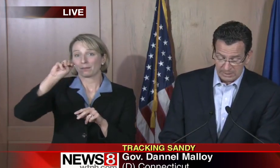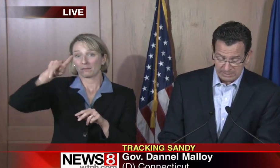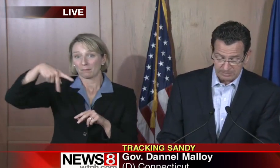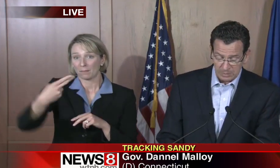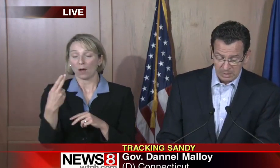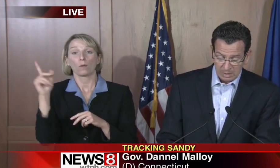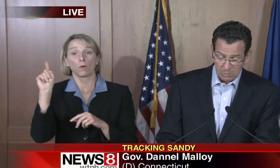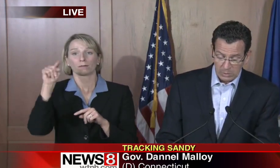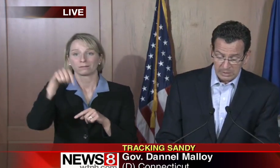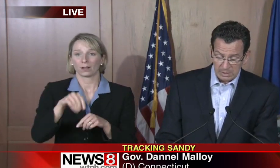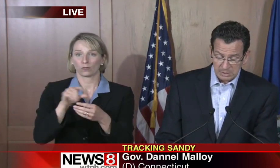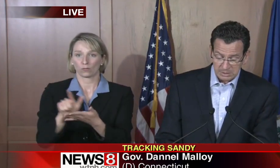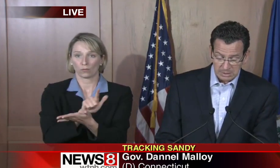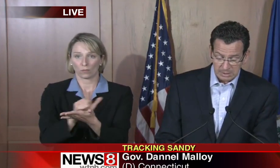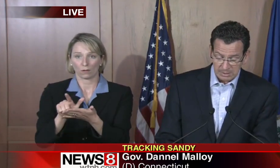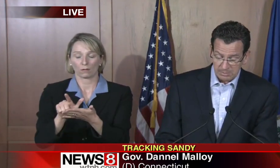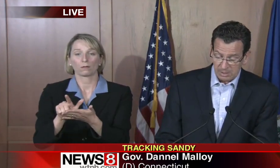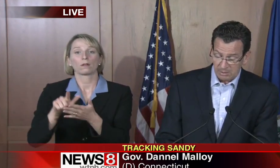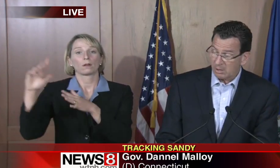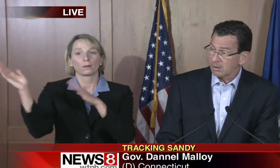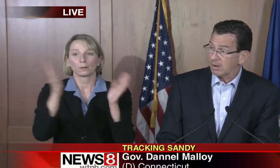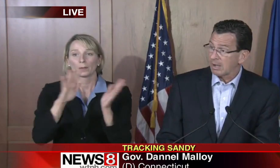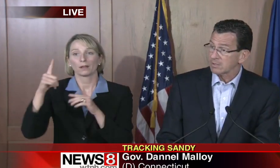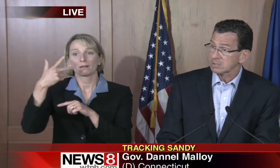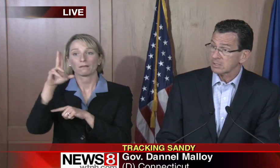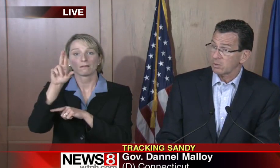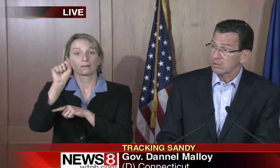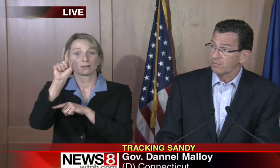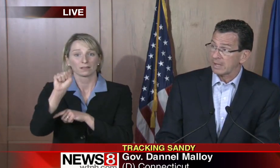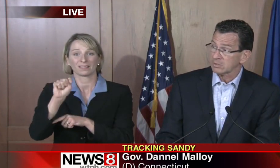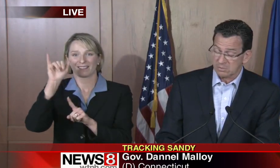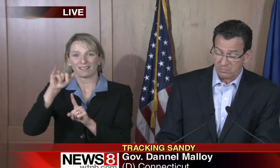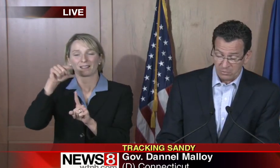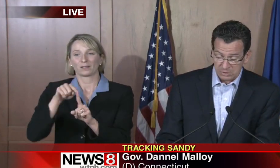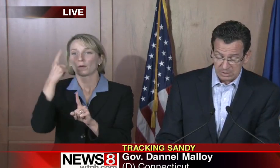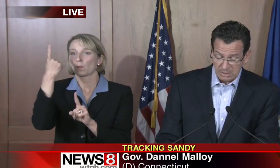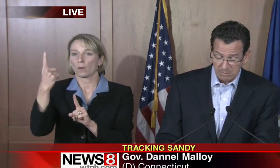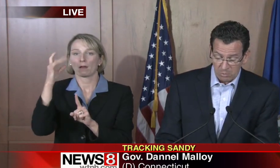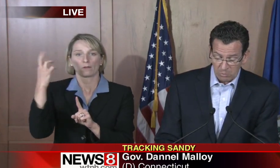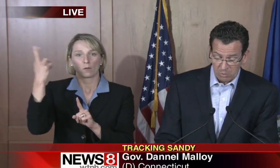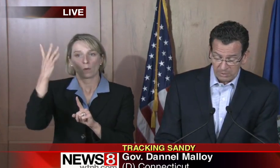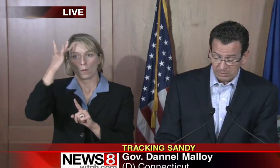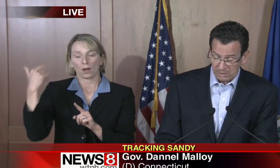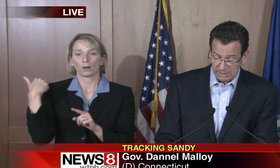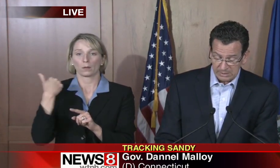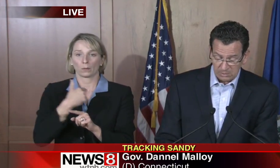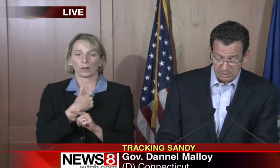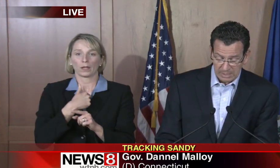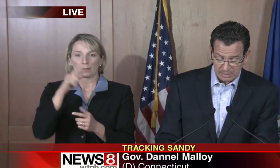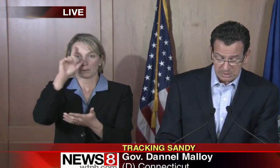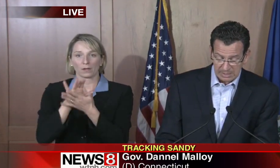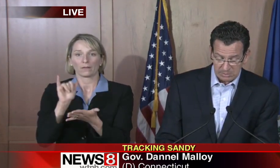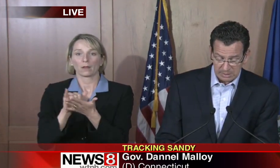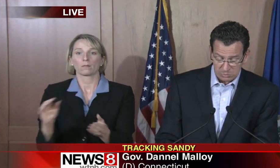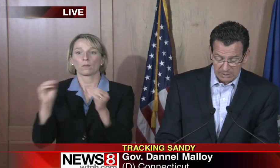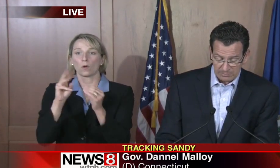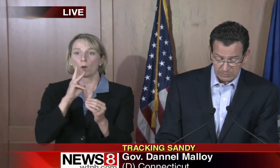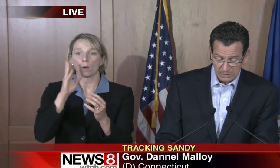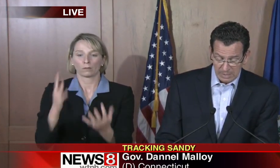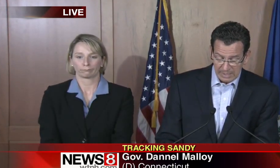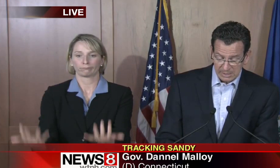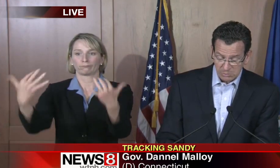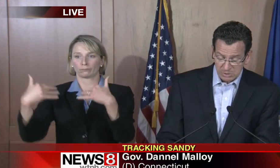New London. Wind gusts are obviously one of the factors in forcing more water into Long Island Sound as